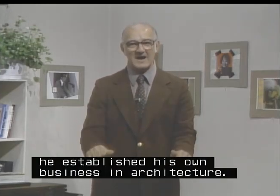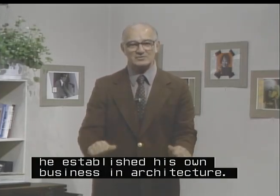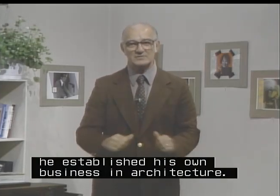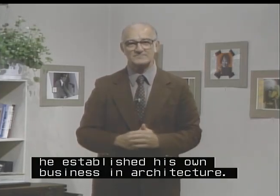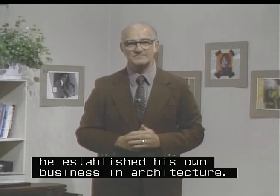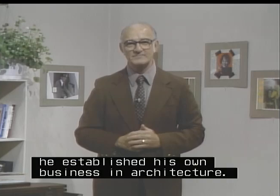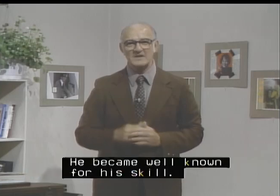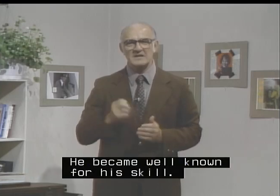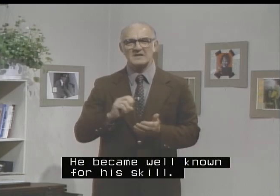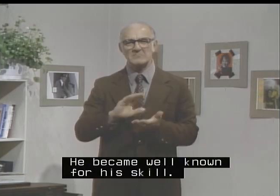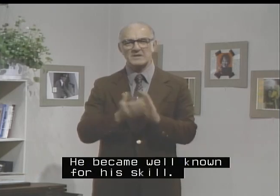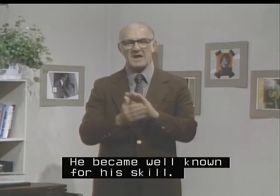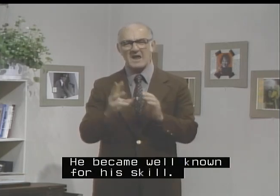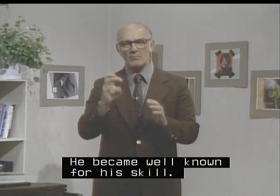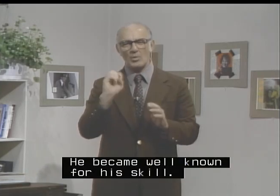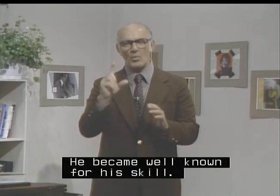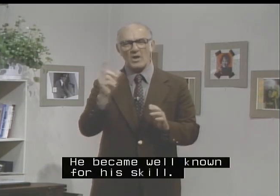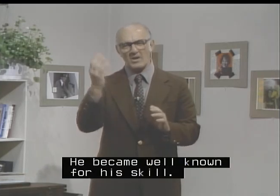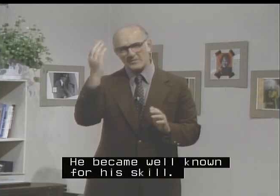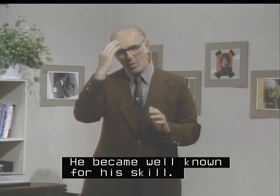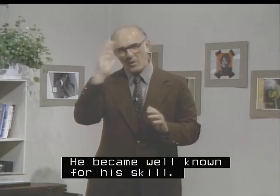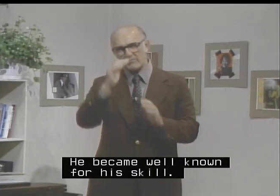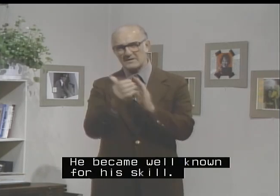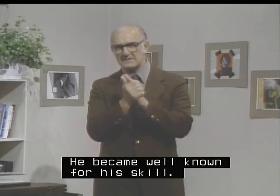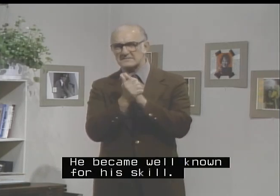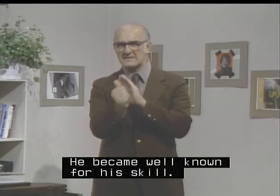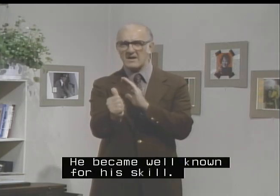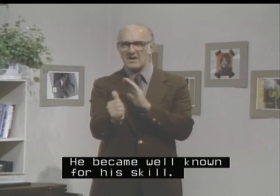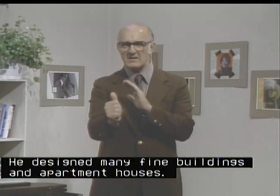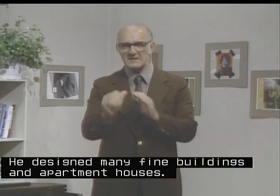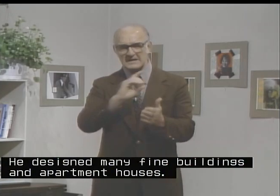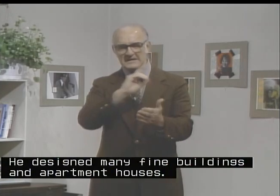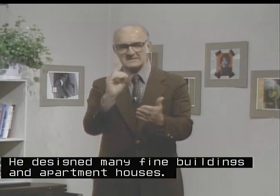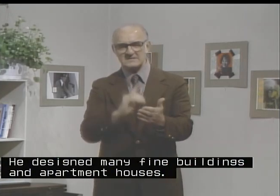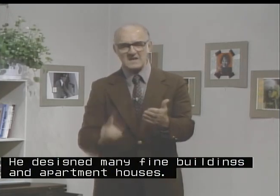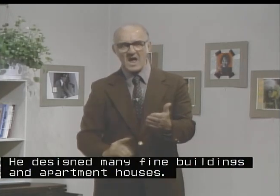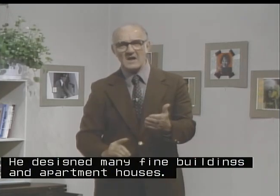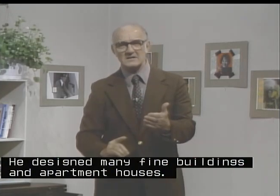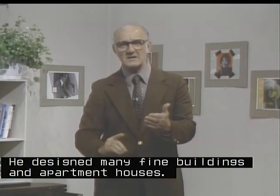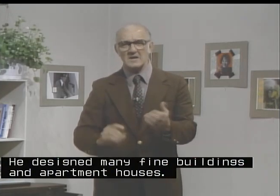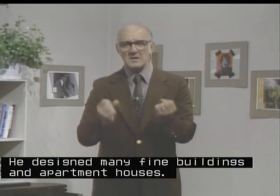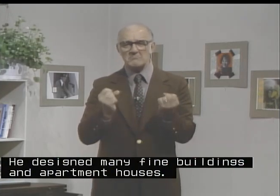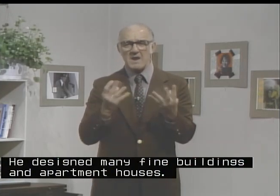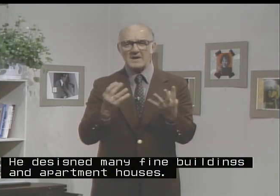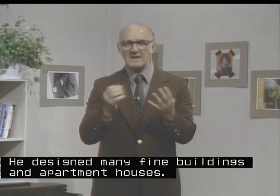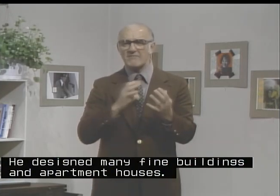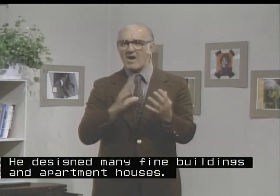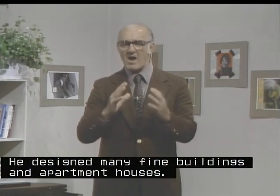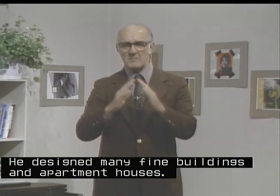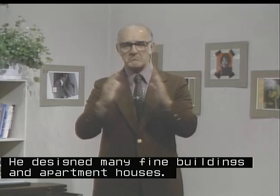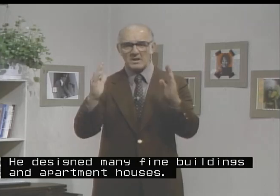architecture. He became well known for his skill. He designed many fine